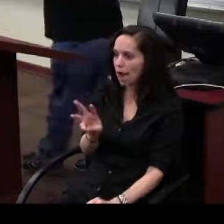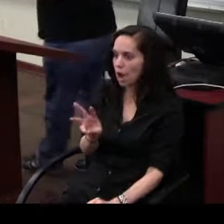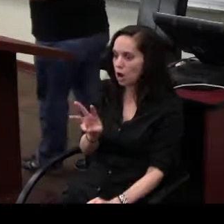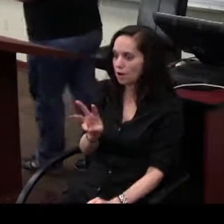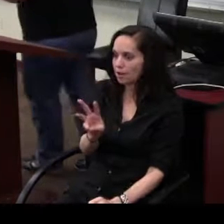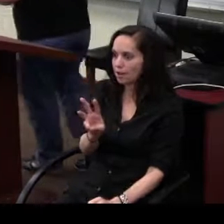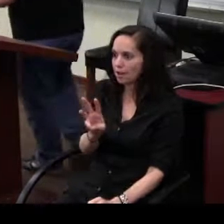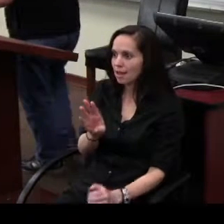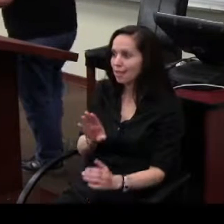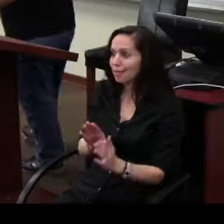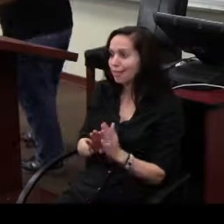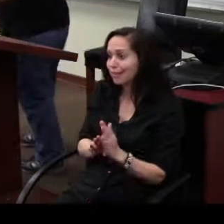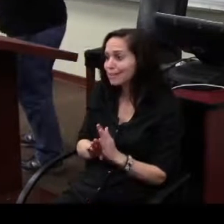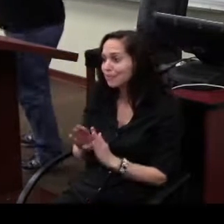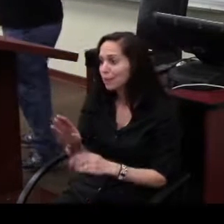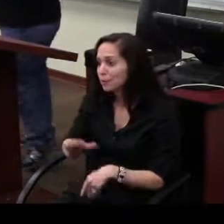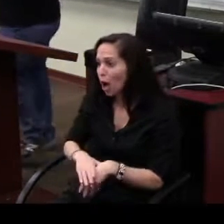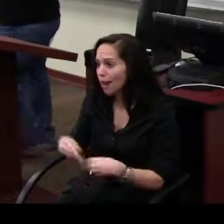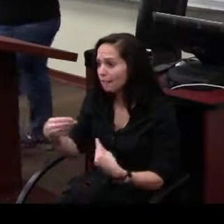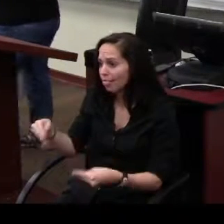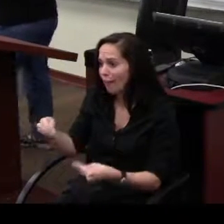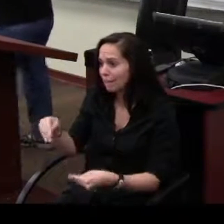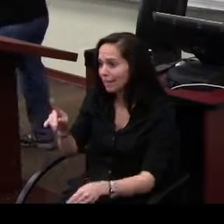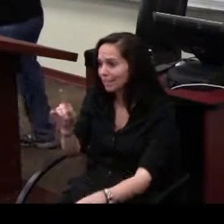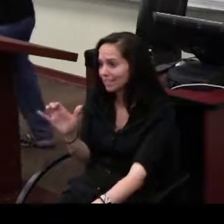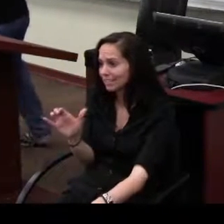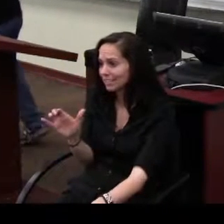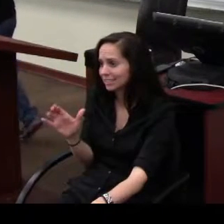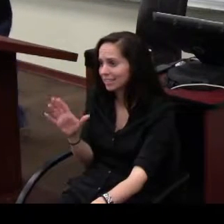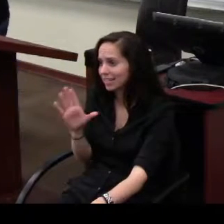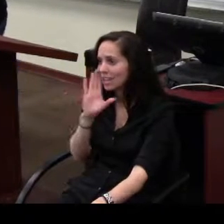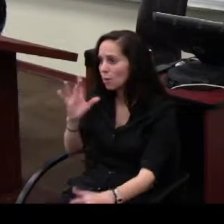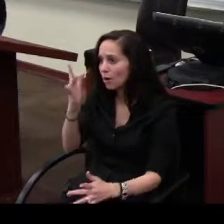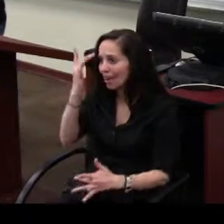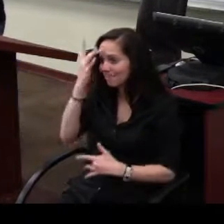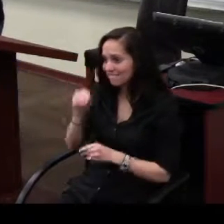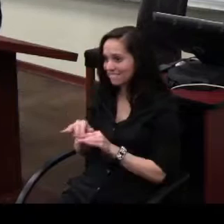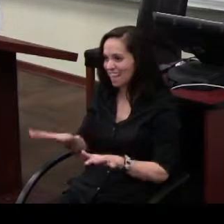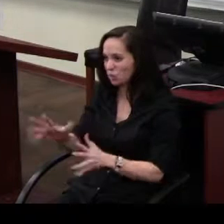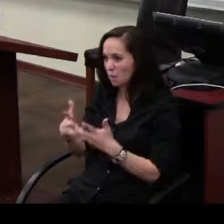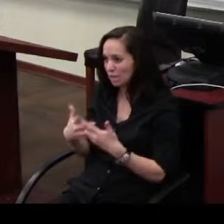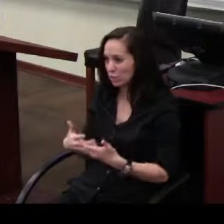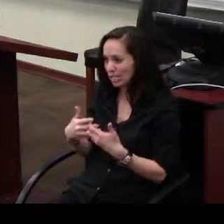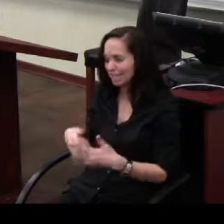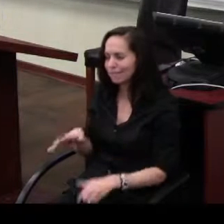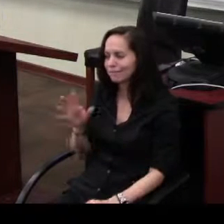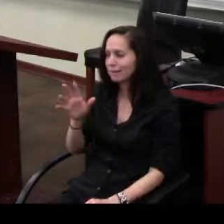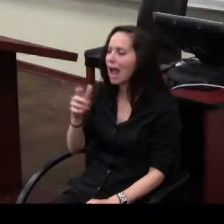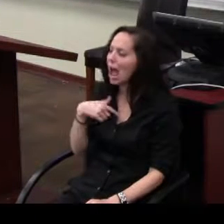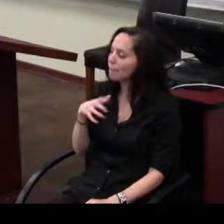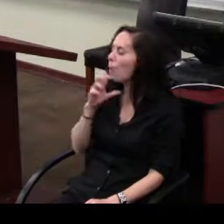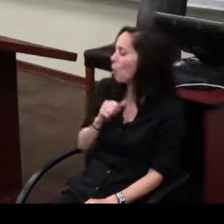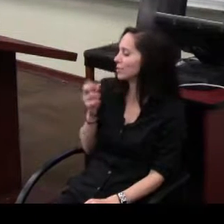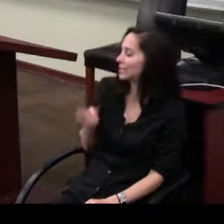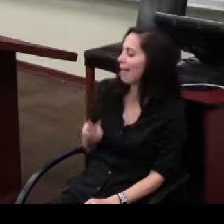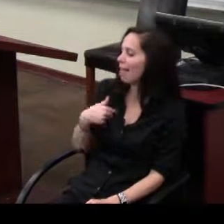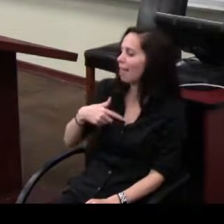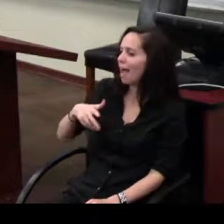that evolved on floppies. It would infect the machine. I actually remember hearing about this. It was way back. I'm old as hell.